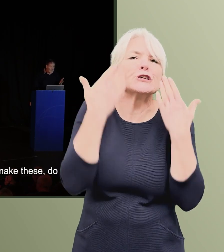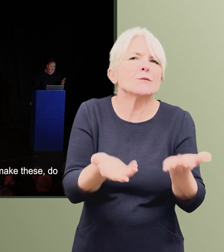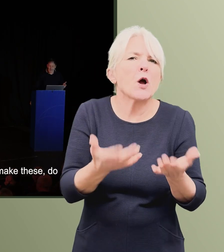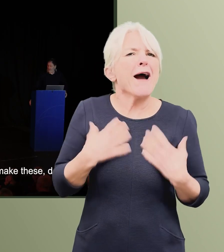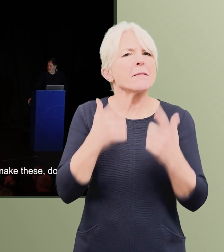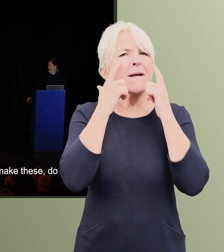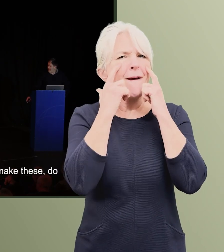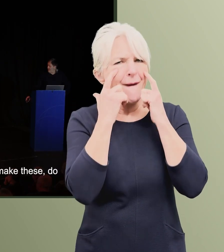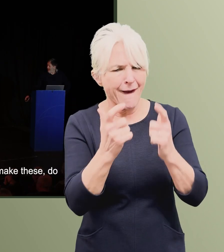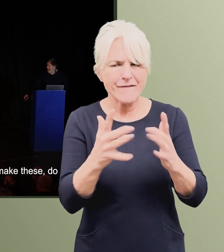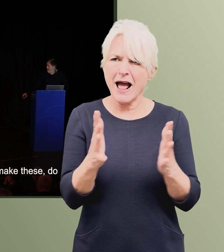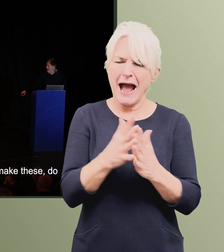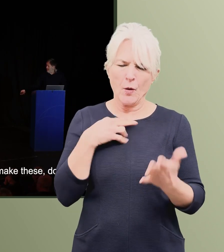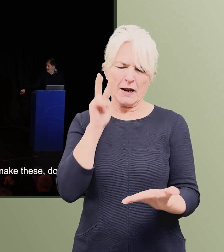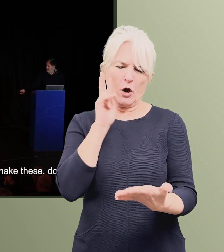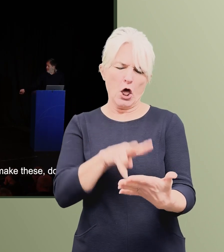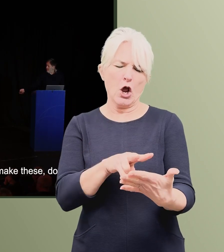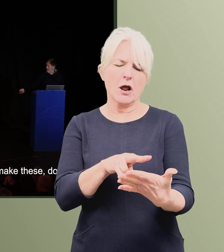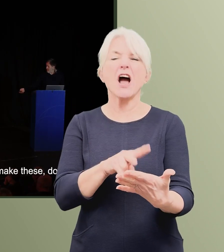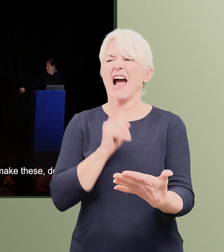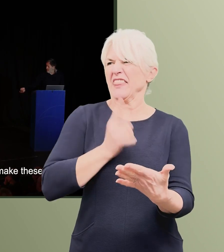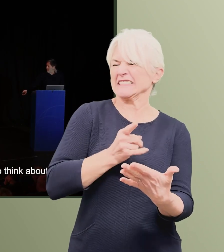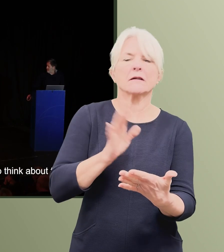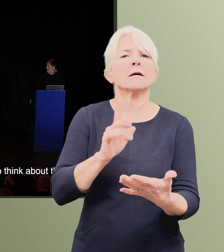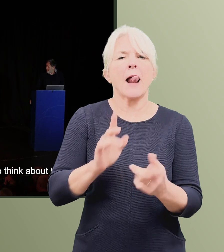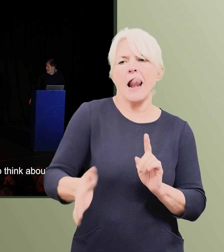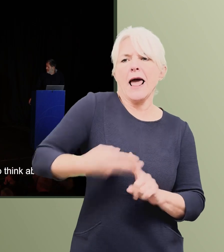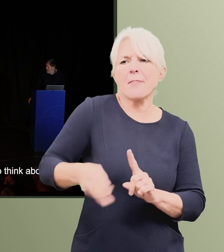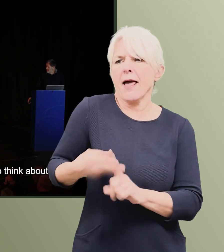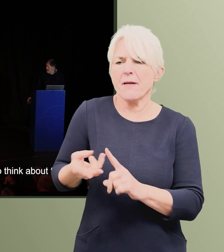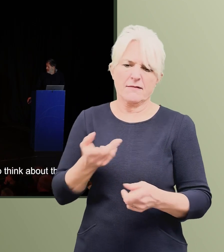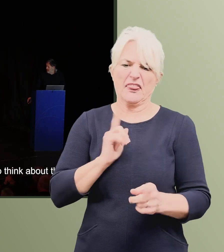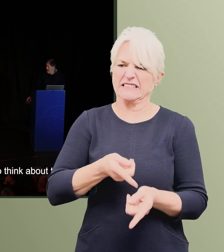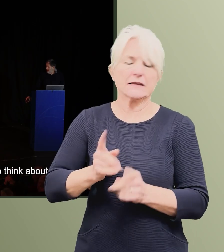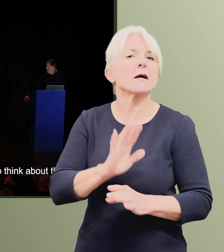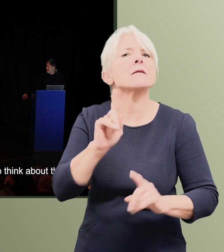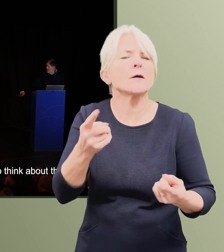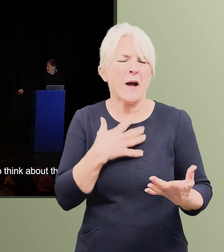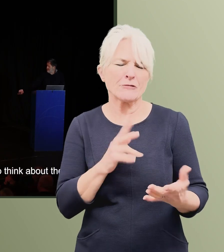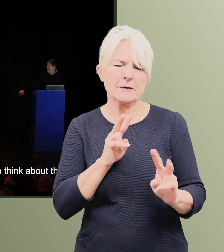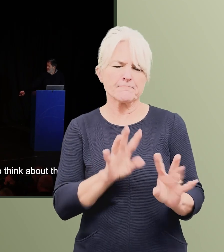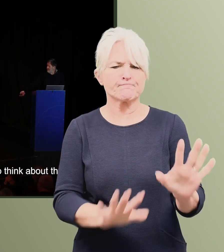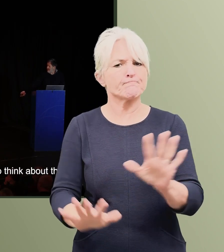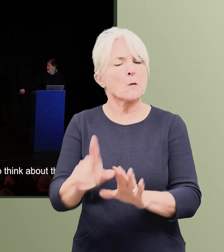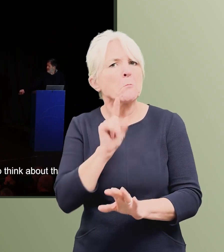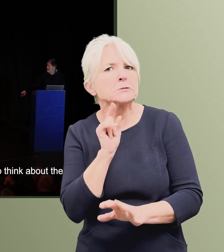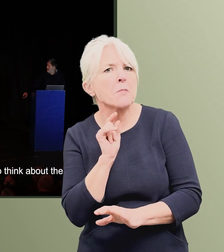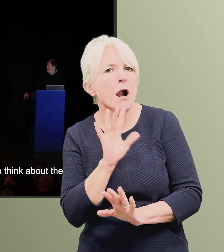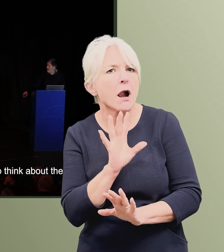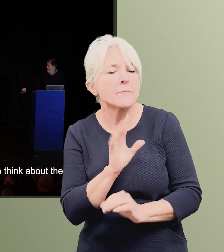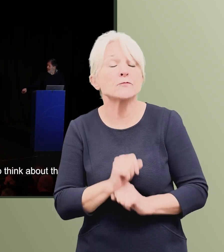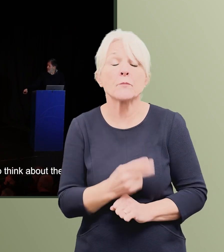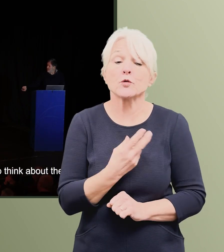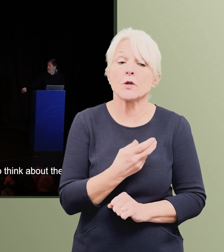features. We have to be very, very careful about how we do these interpretations with geophysics. So April 2017, year